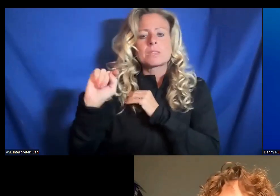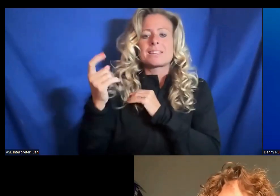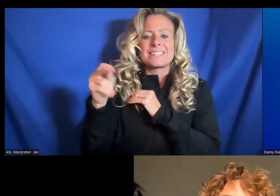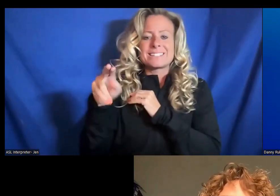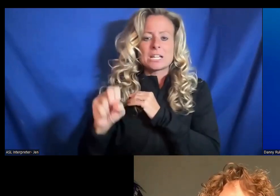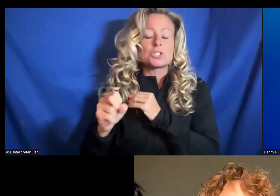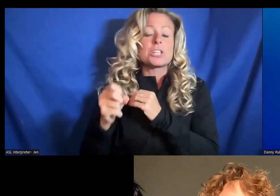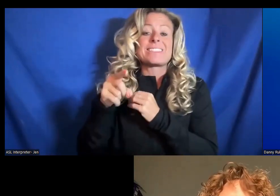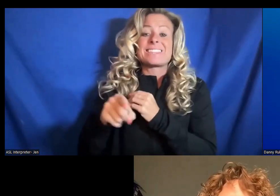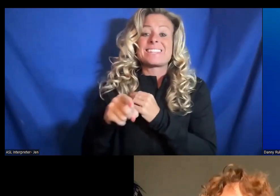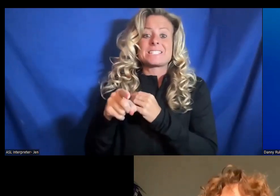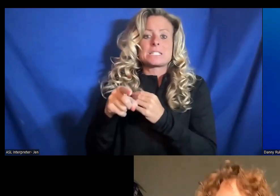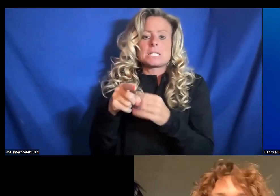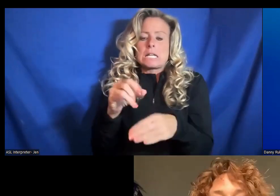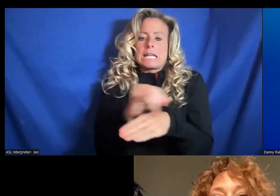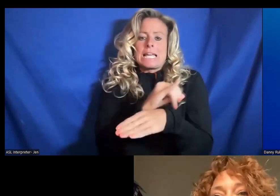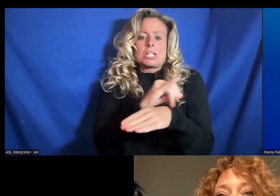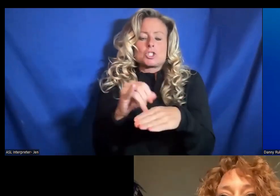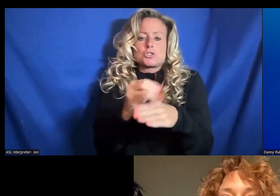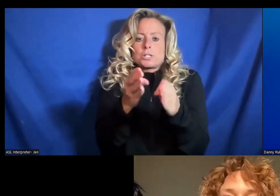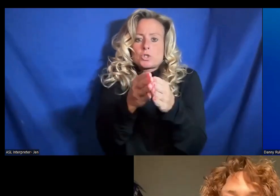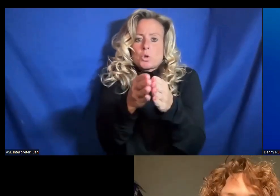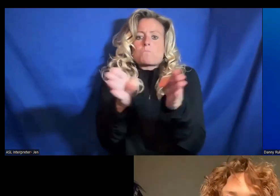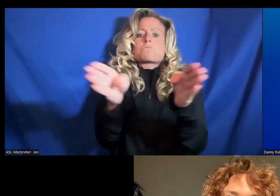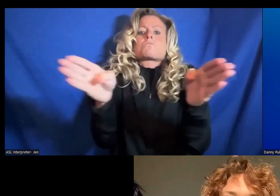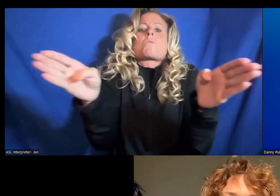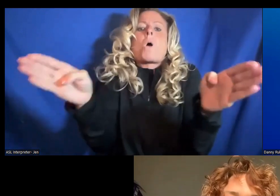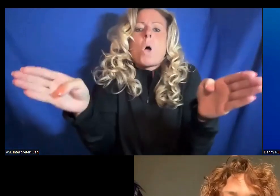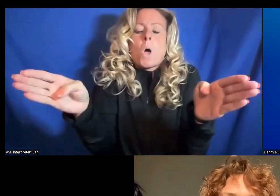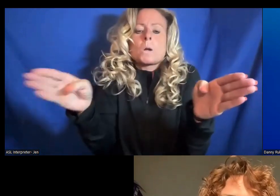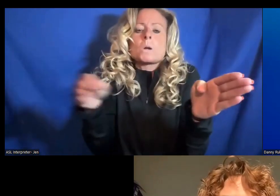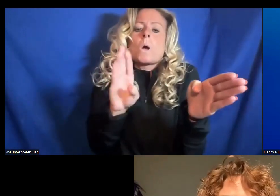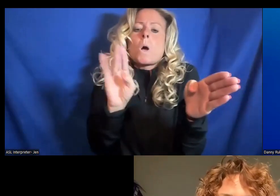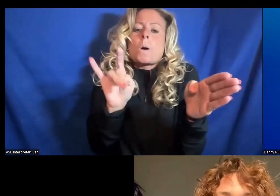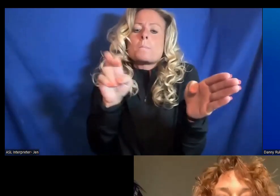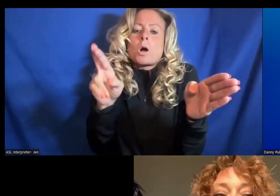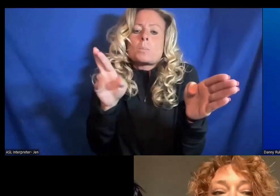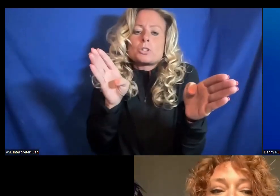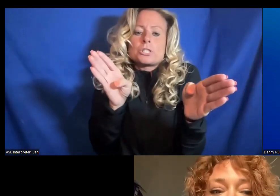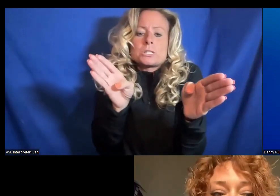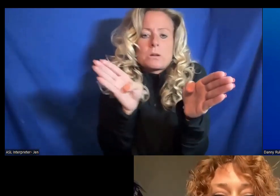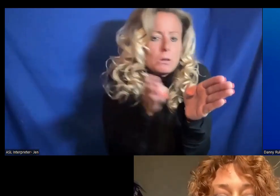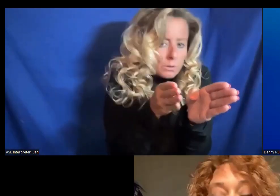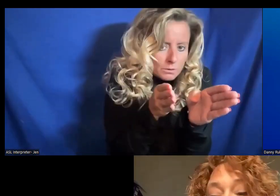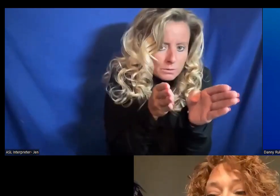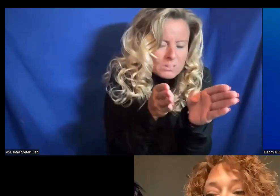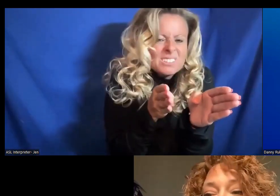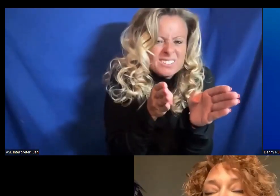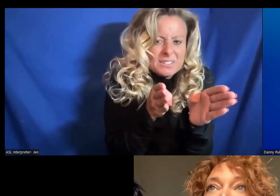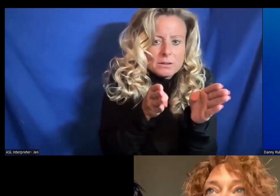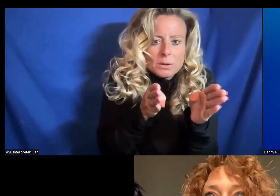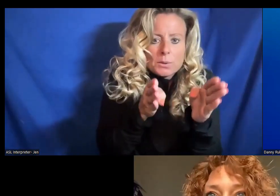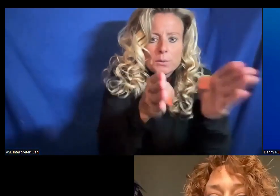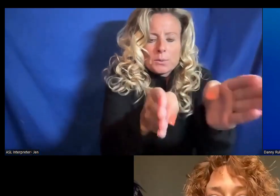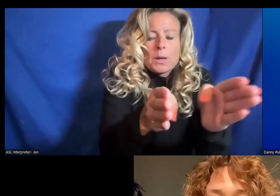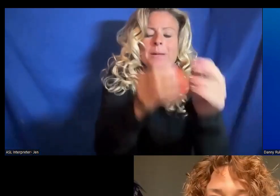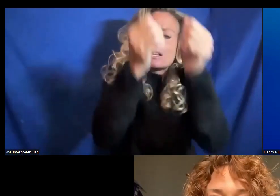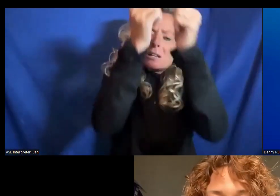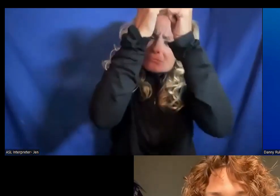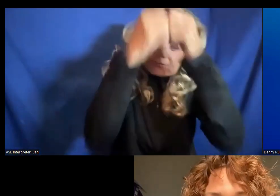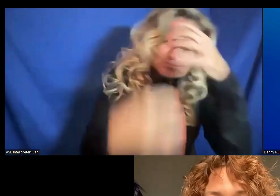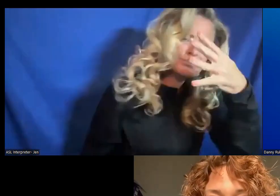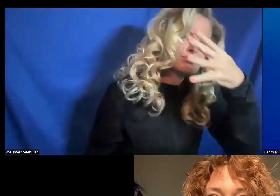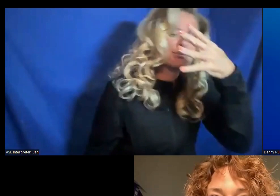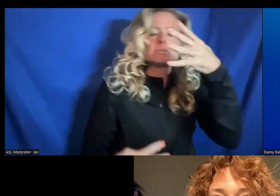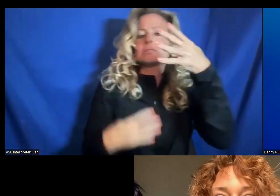so broad. Barbering is a very small blip of it. So it's thousands and thousands